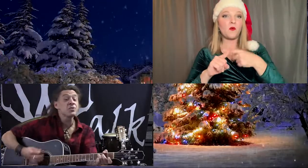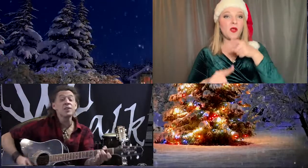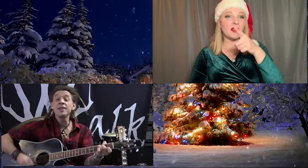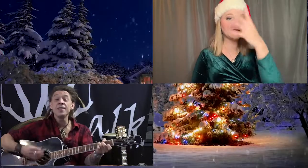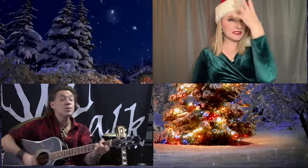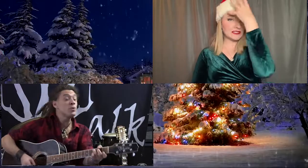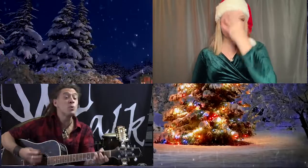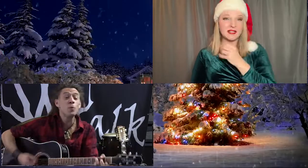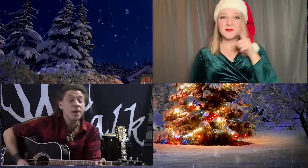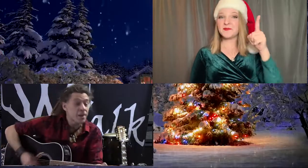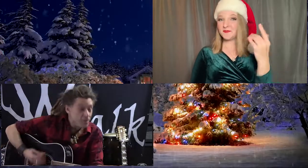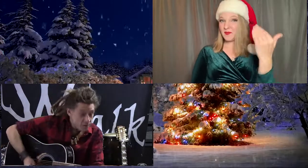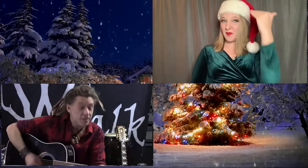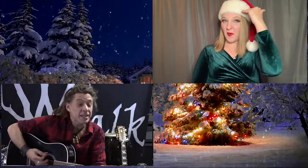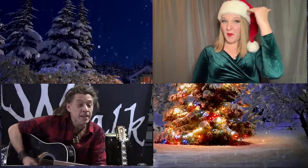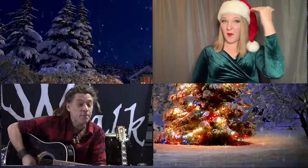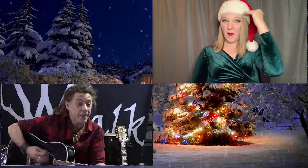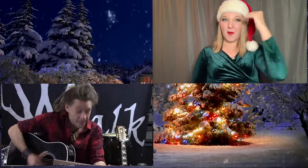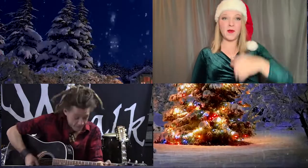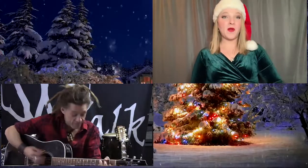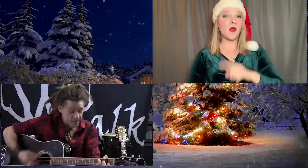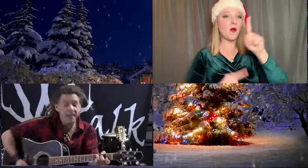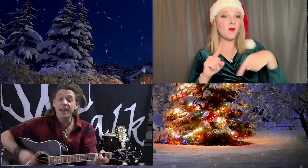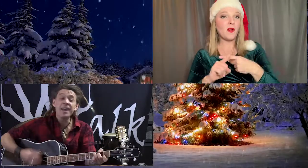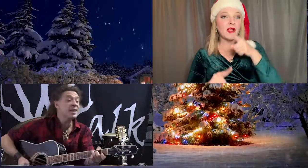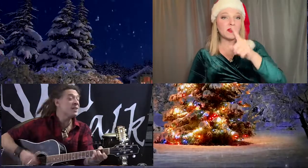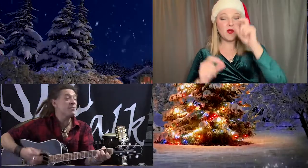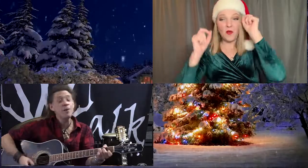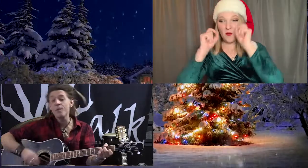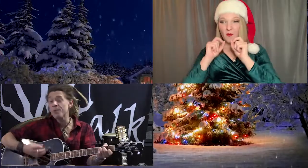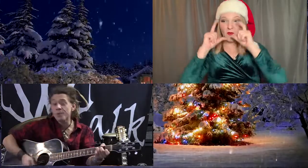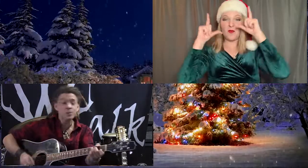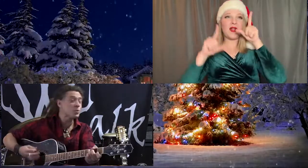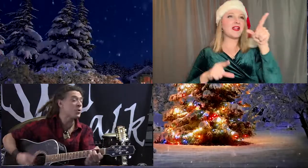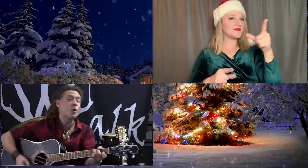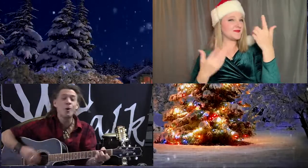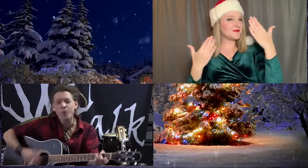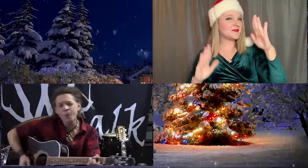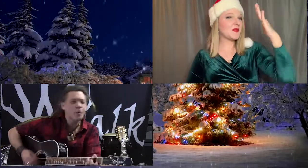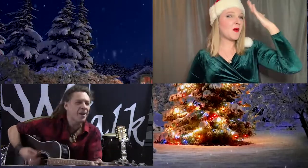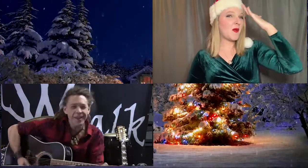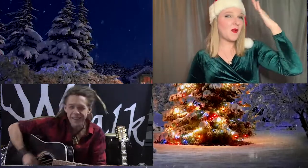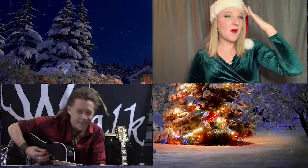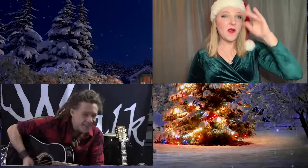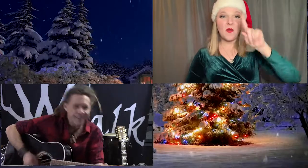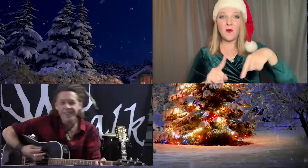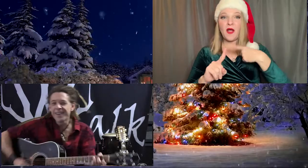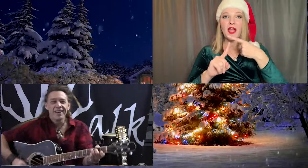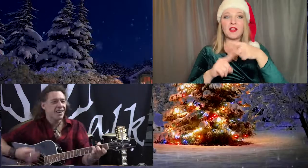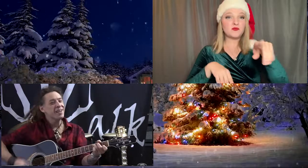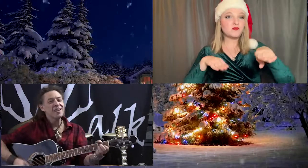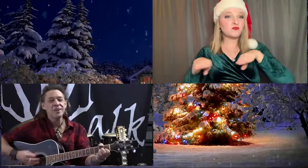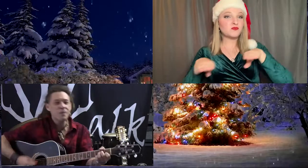He sees you when you're sleeping, and he knows when you're